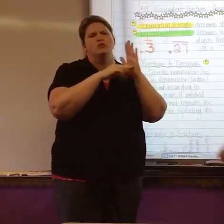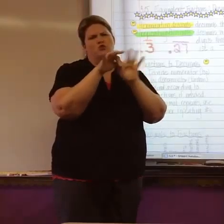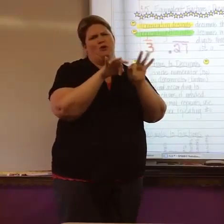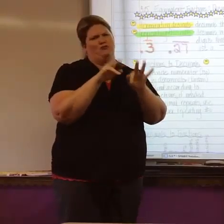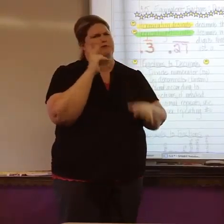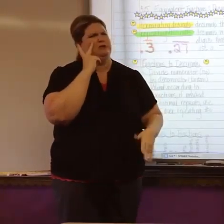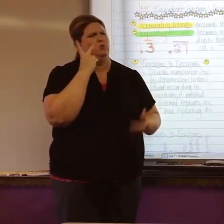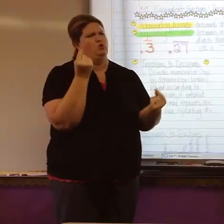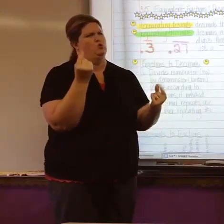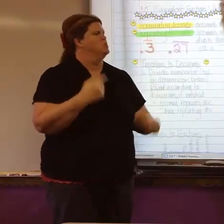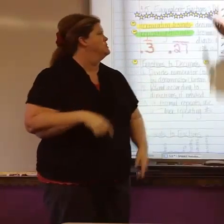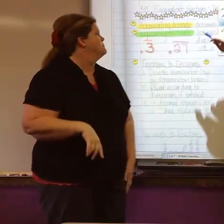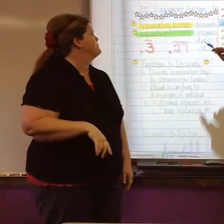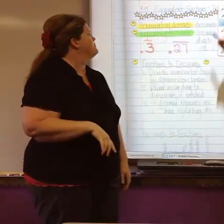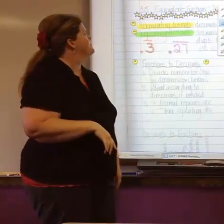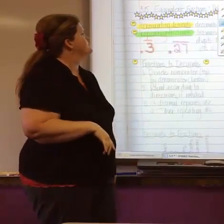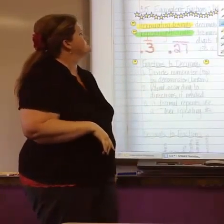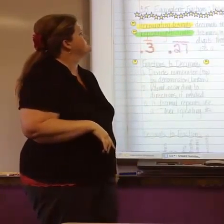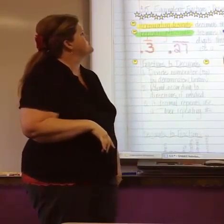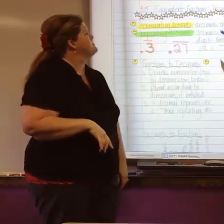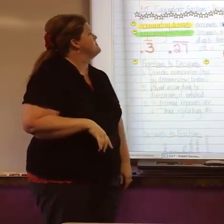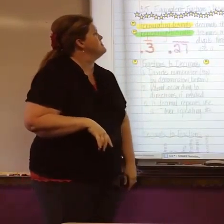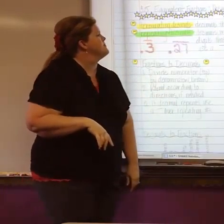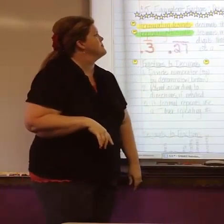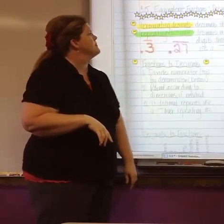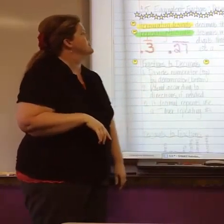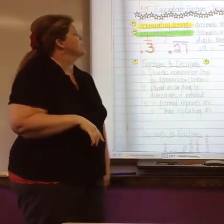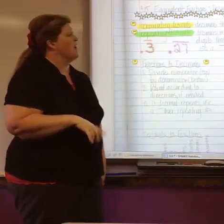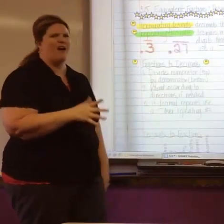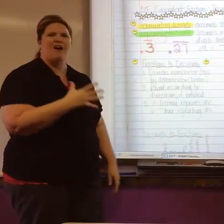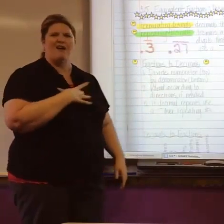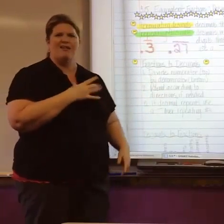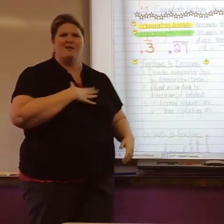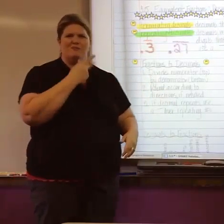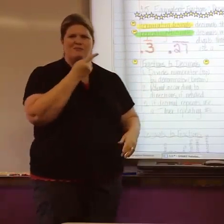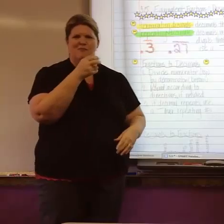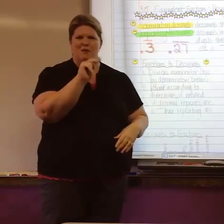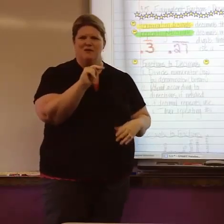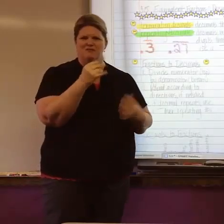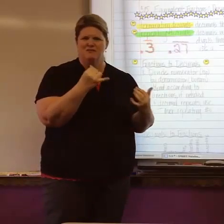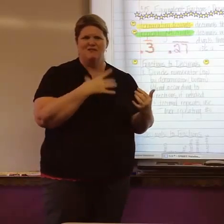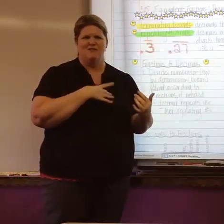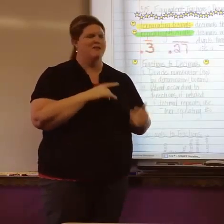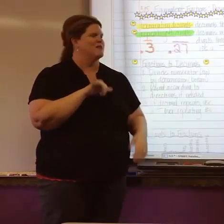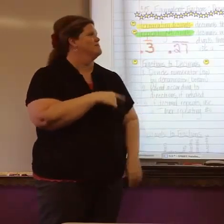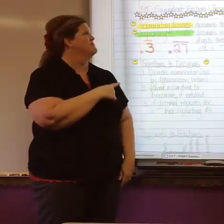directions. Alrighty. Having fun with my pens today. Have you noticed?